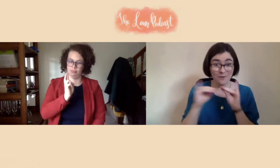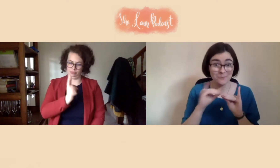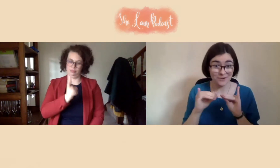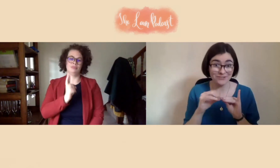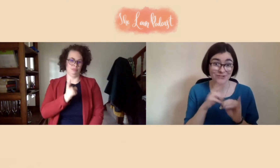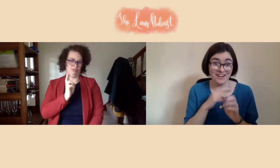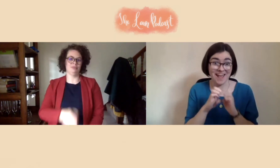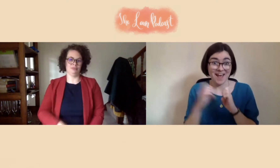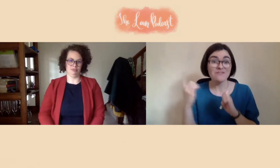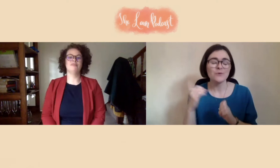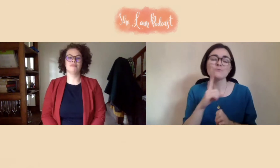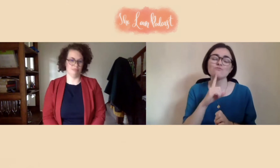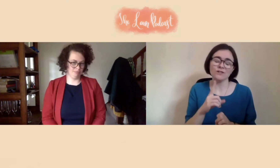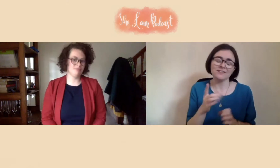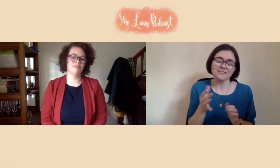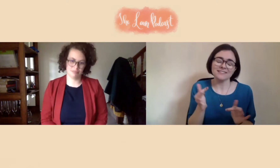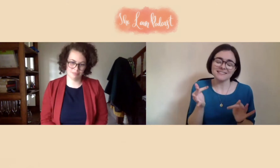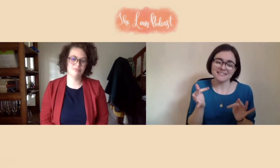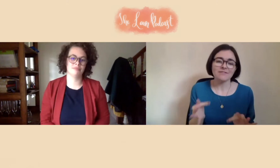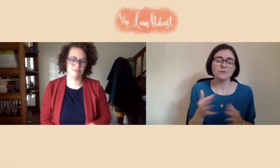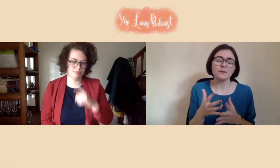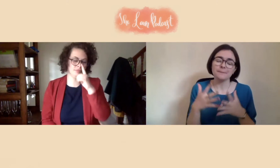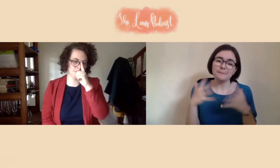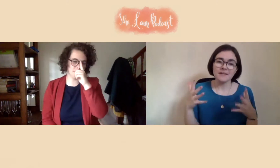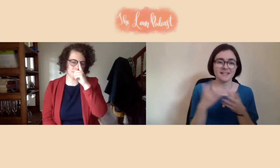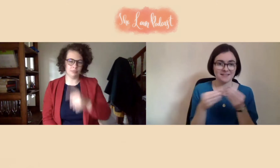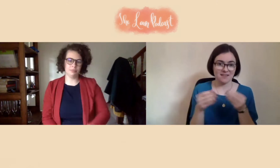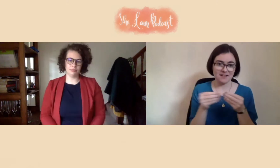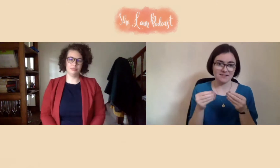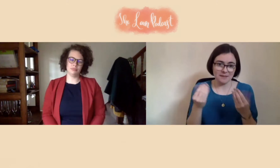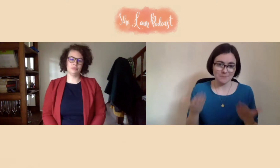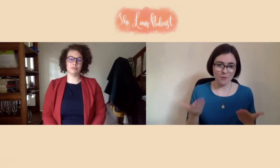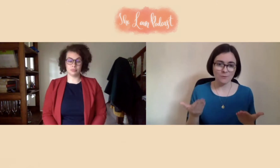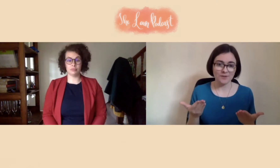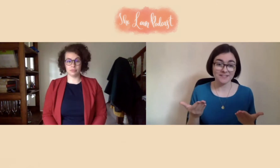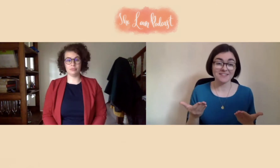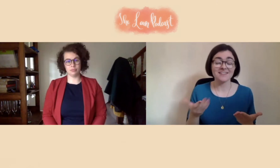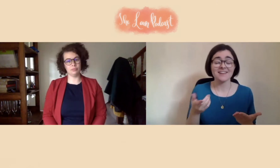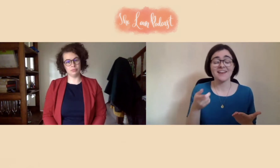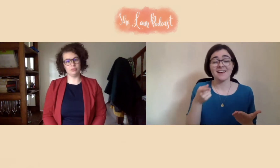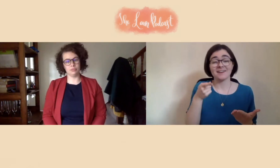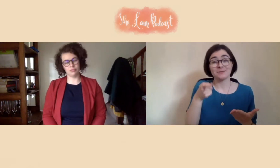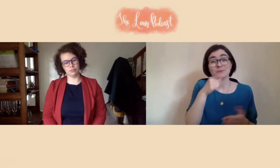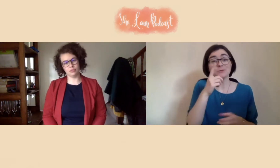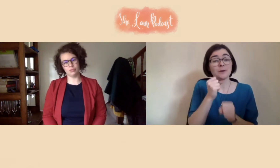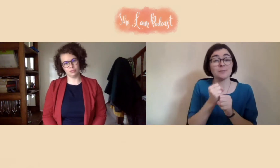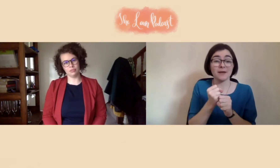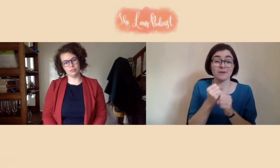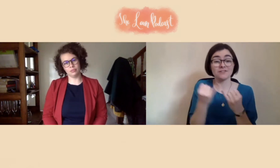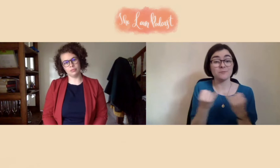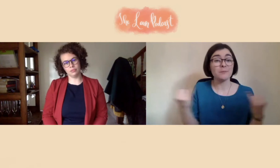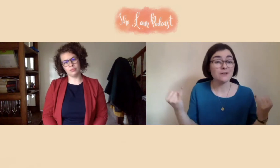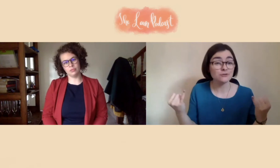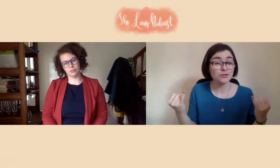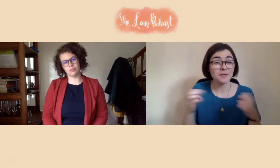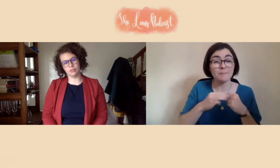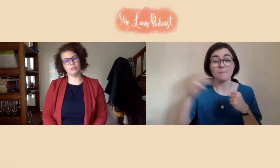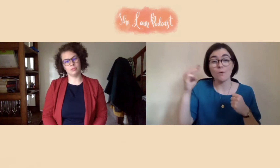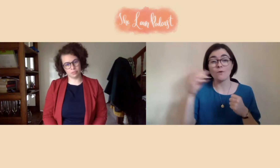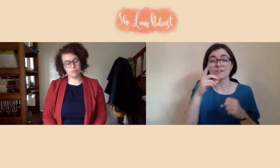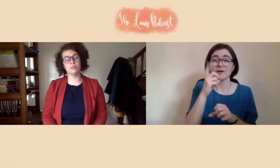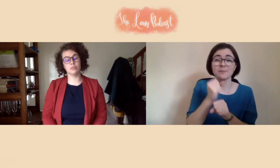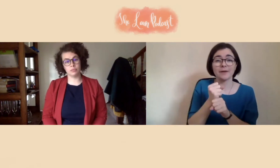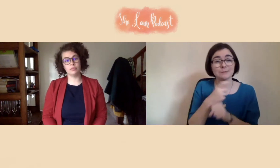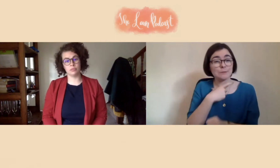definitely one of the biggest things. And I suppose we're talking about boundaries and kind of moving on, I suppose, more like